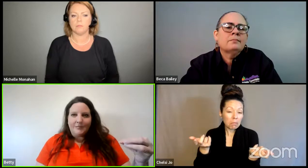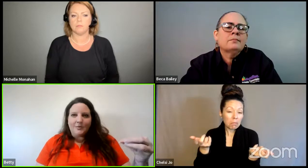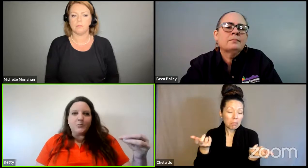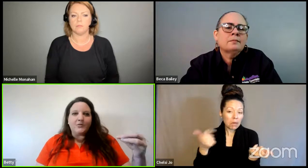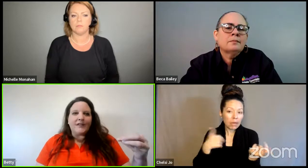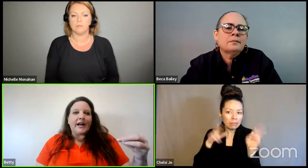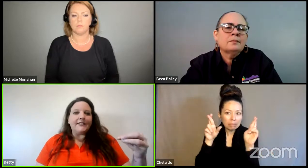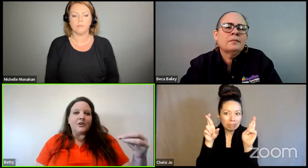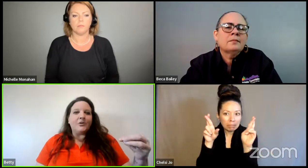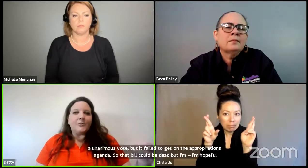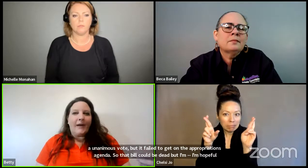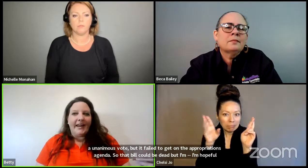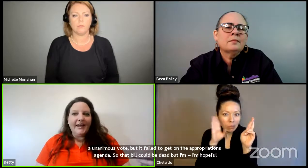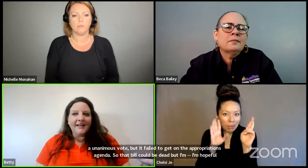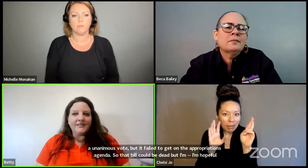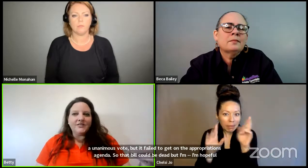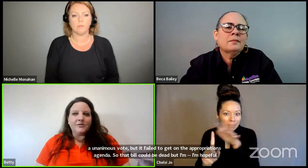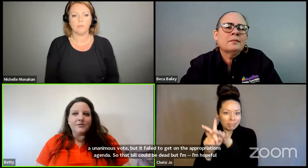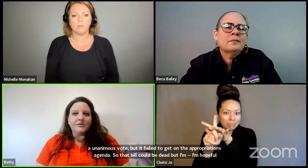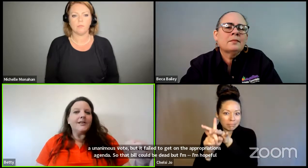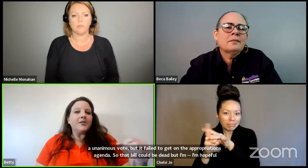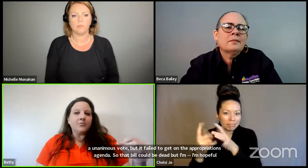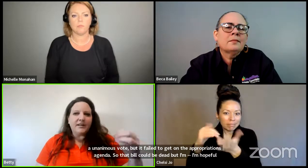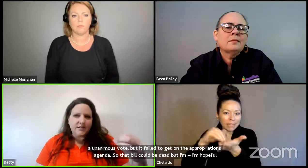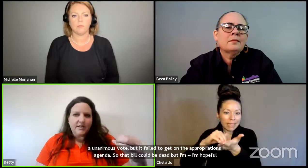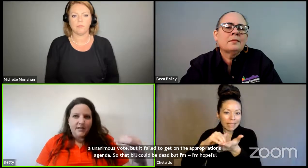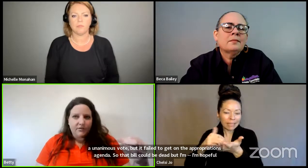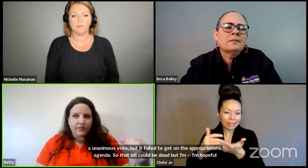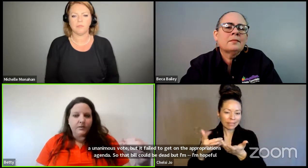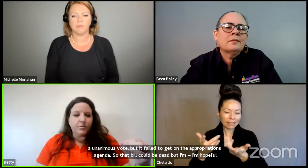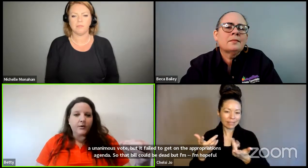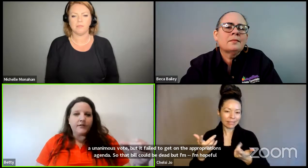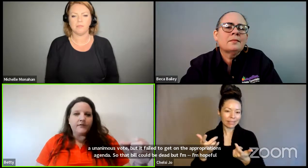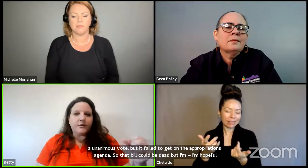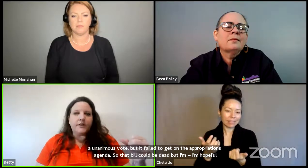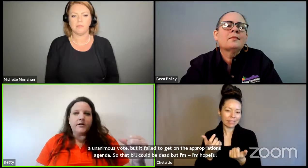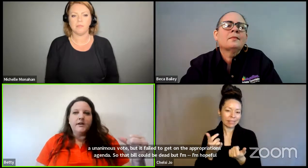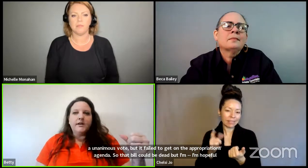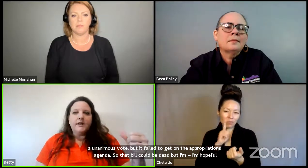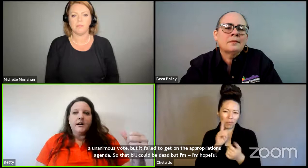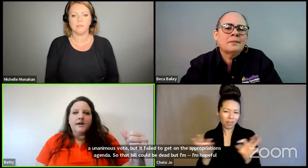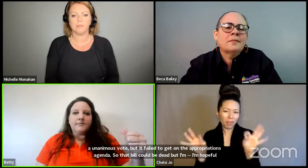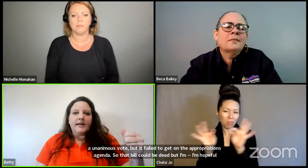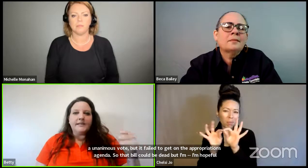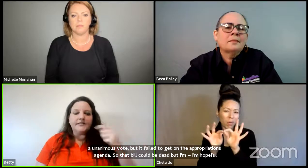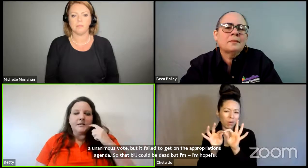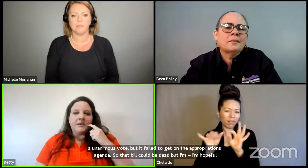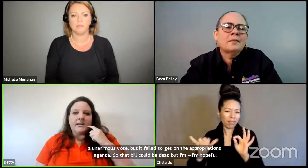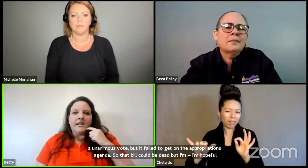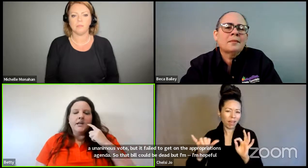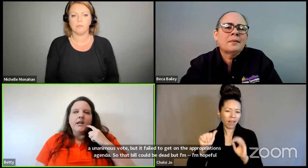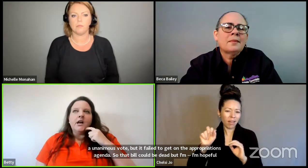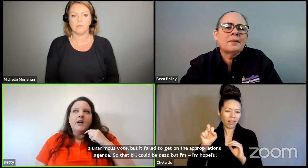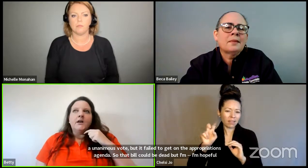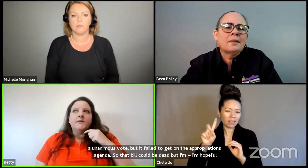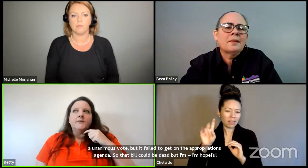hopeful that that bill will find a new way to live, because I think it's really important for